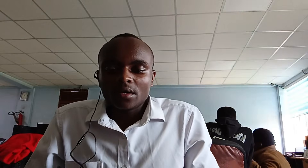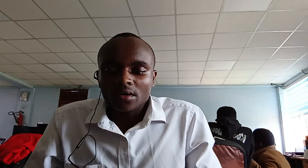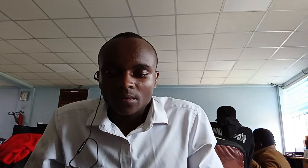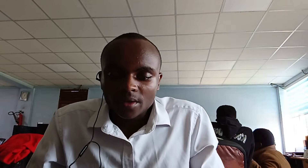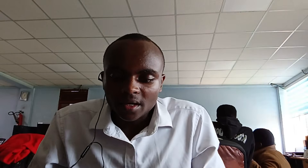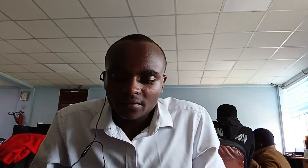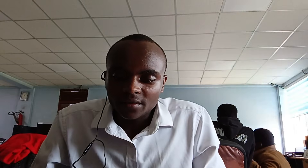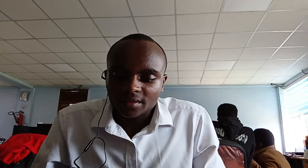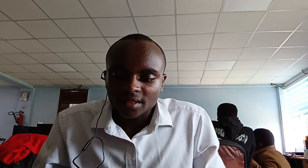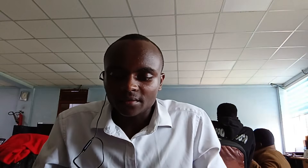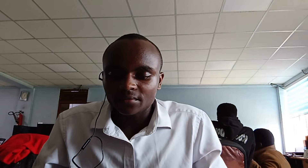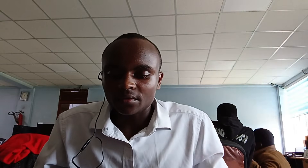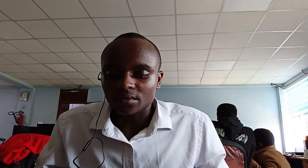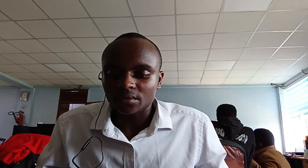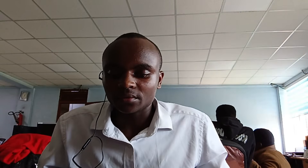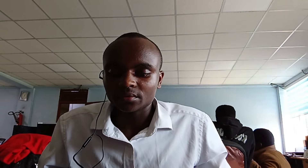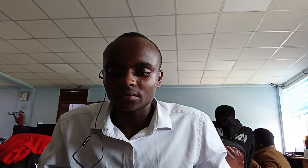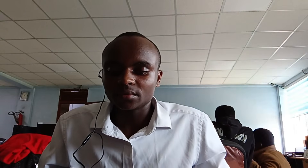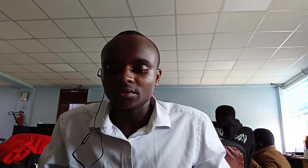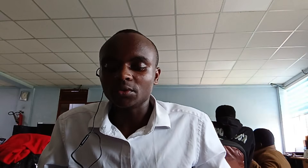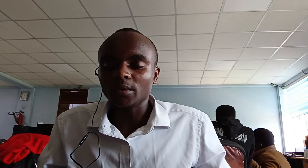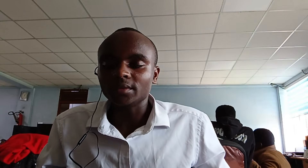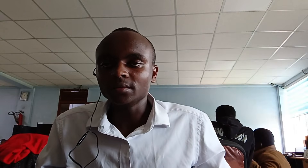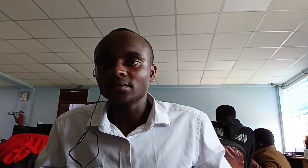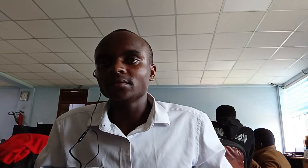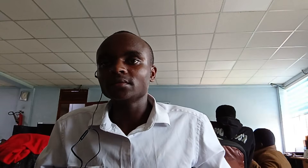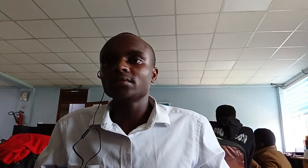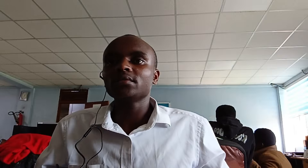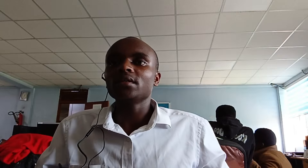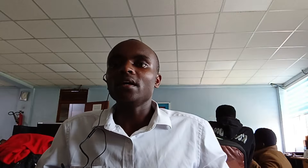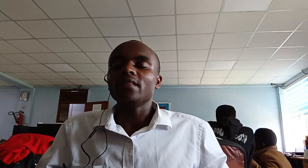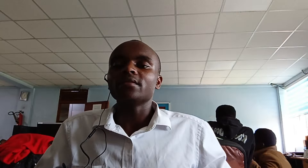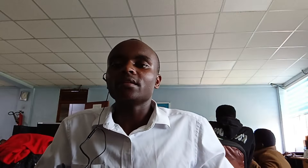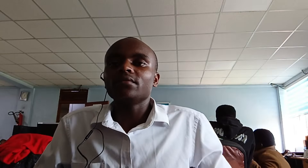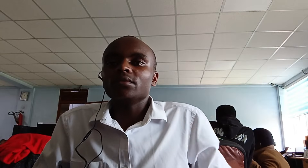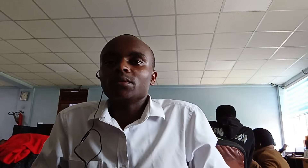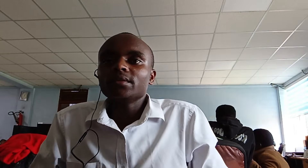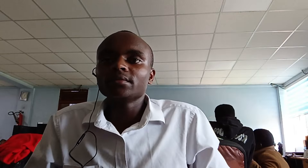We have the sign for twin. The sign for twin.